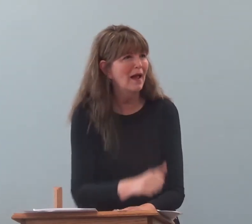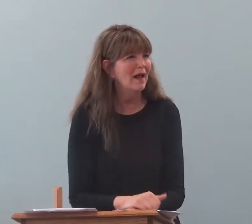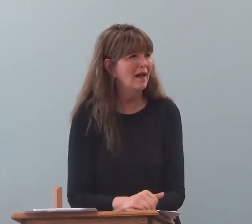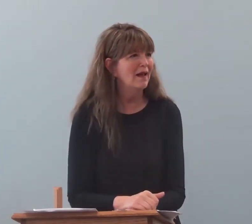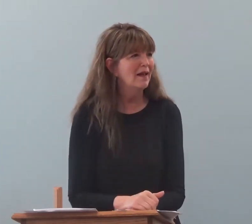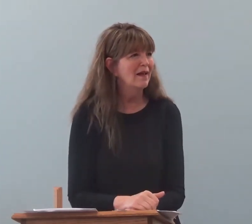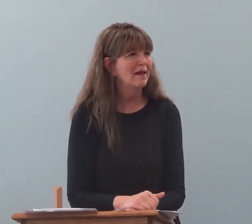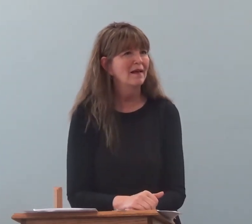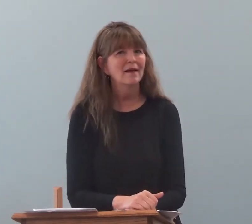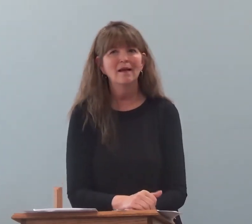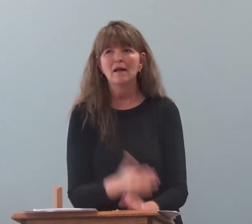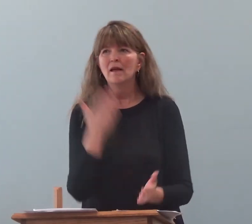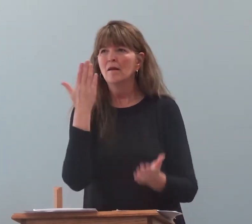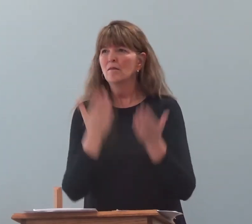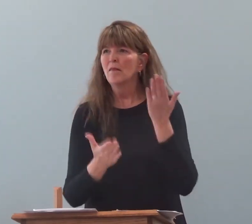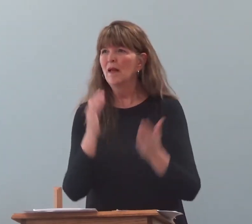somewhere every day.